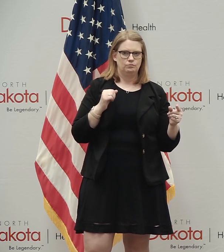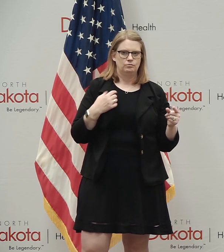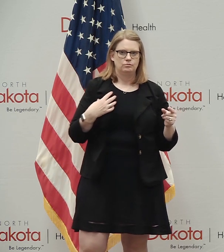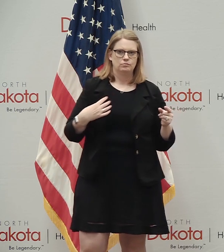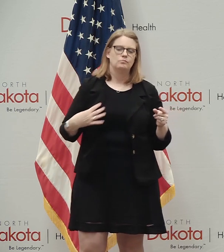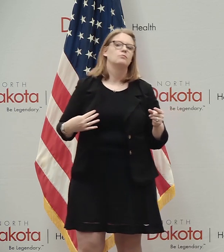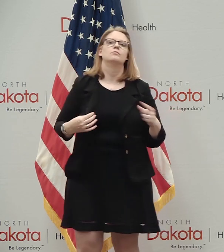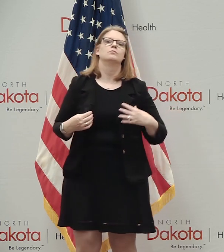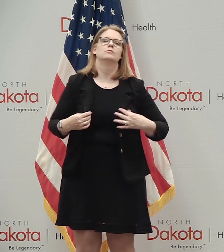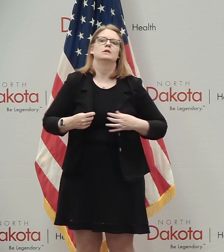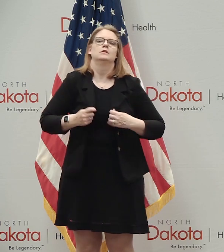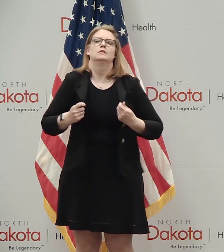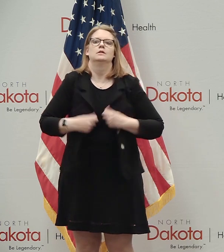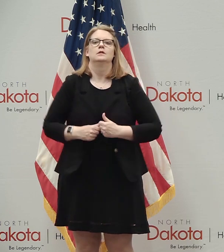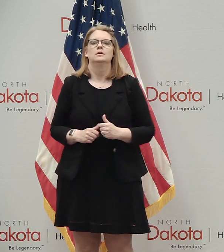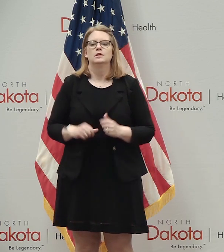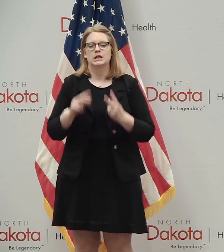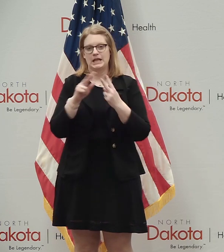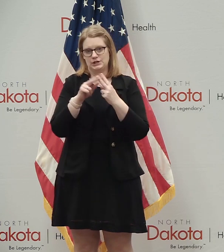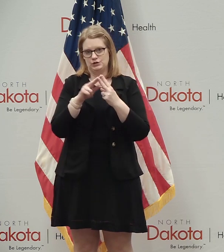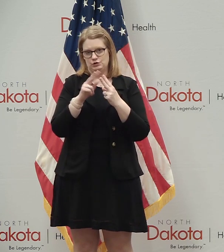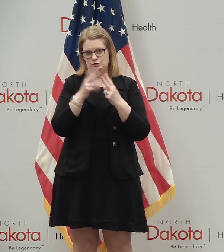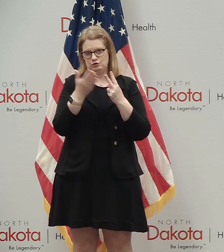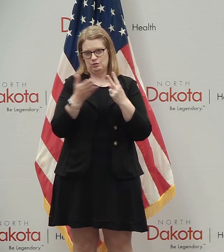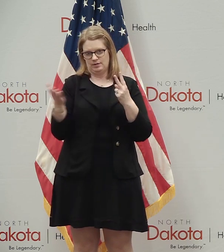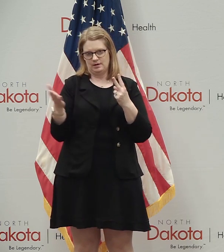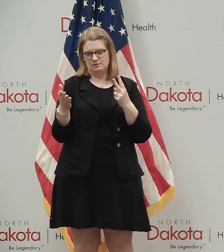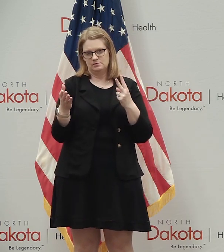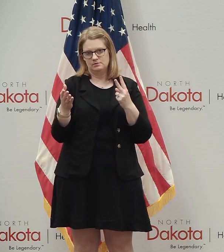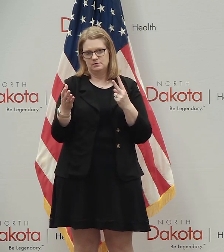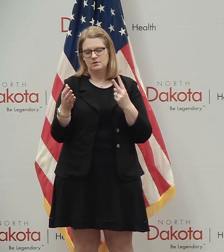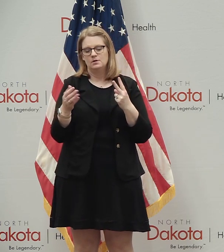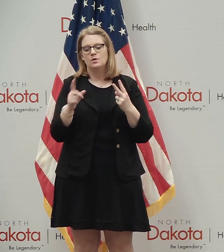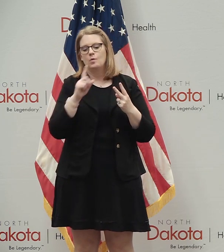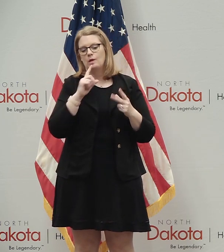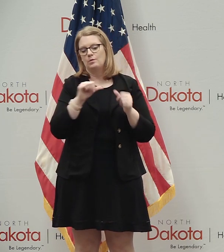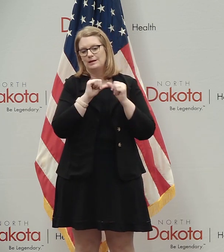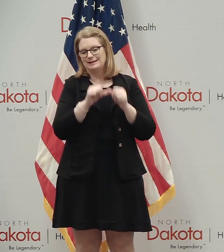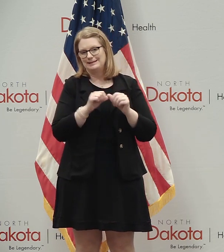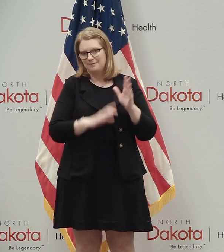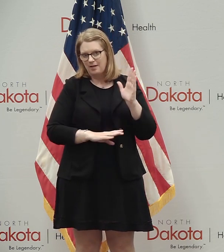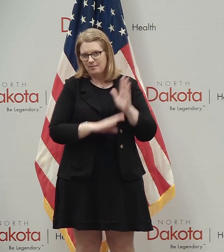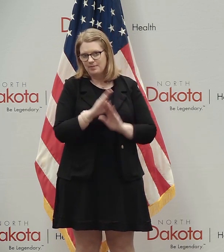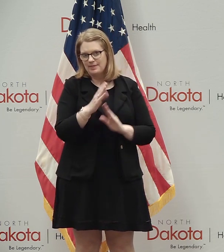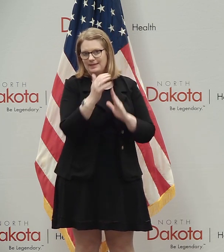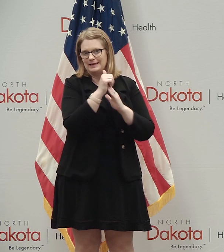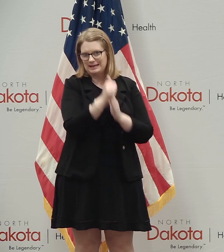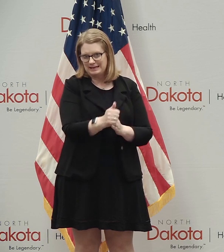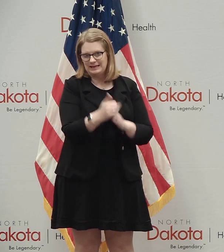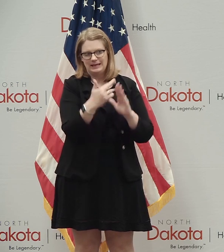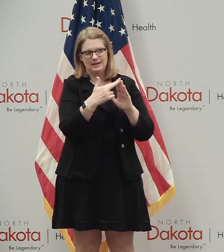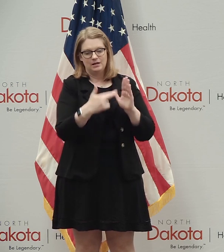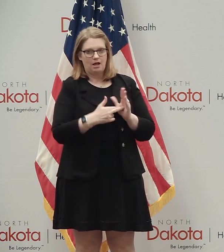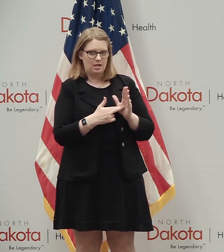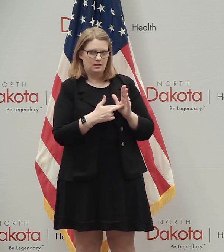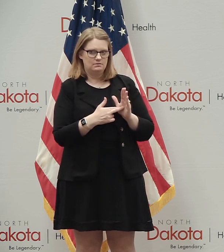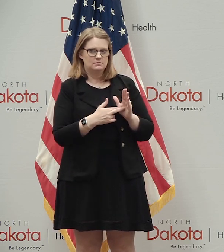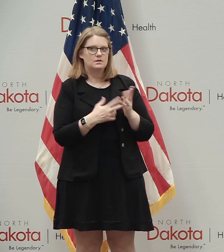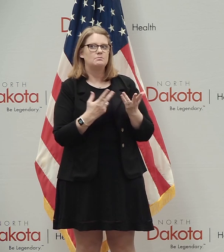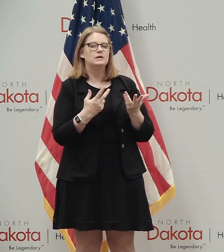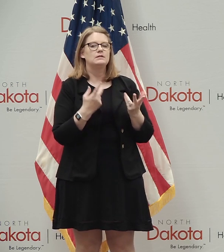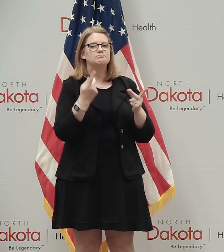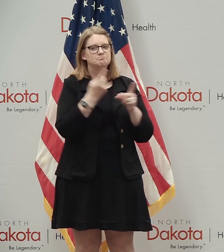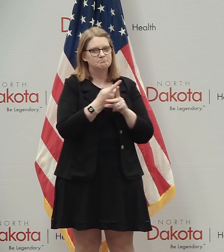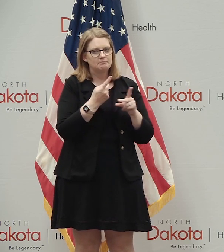is that two things on track. We want to continue to develop the guidelines and be thoughtful about the